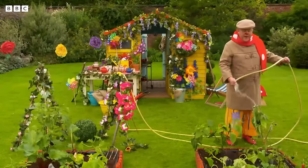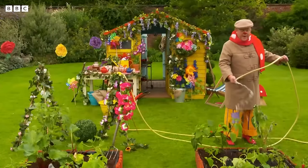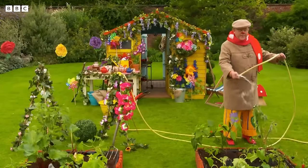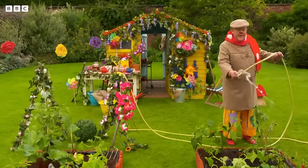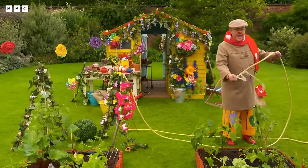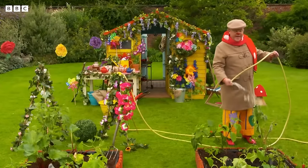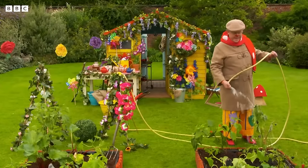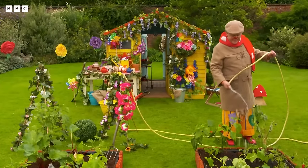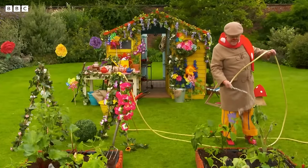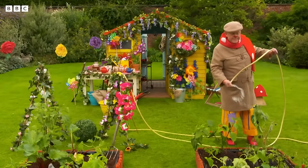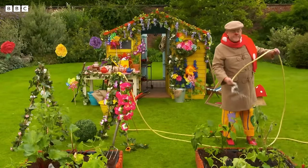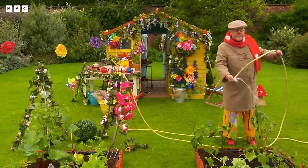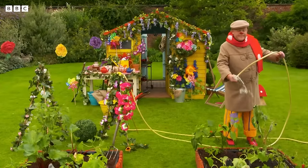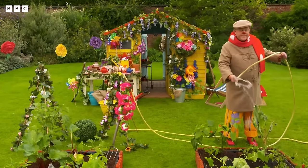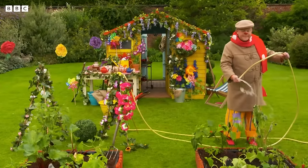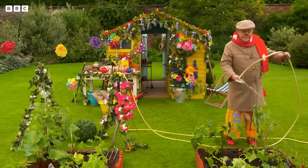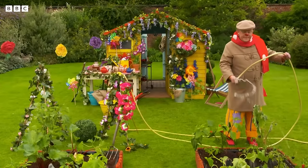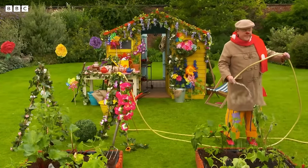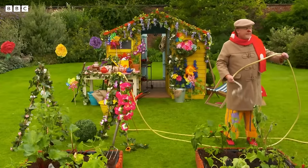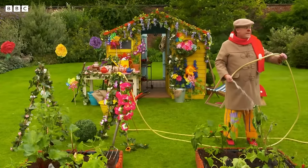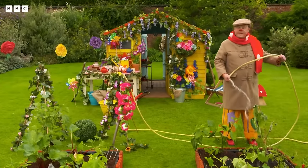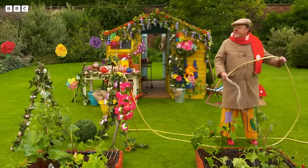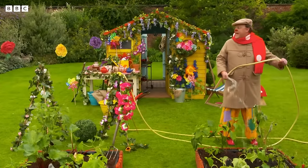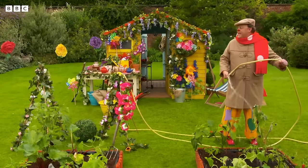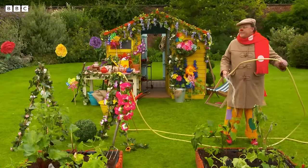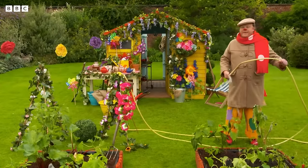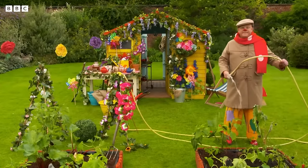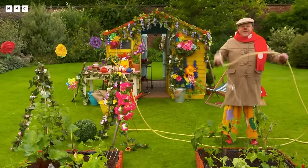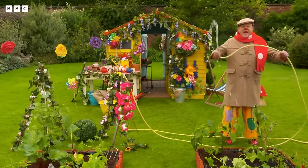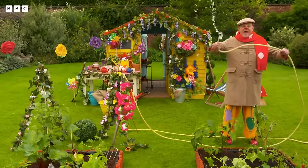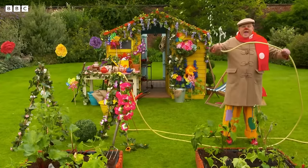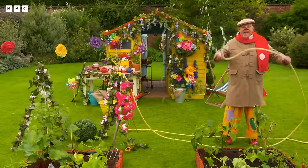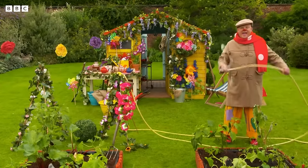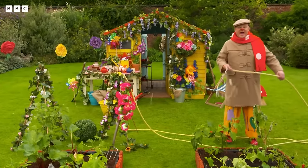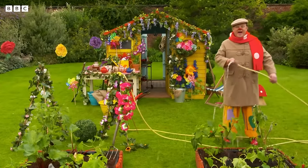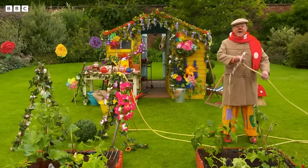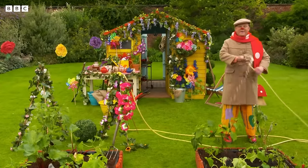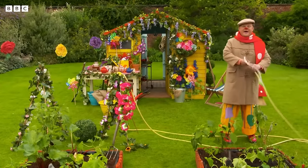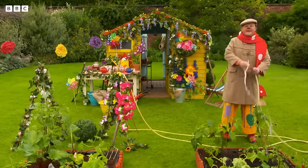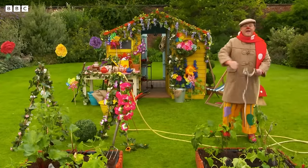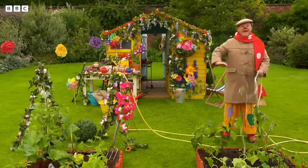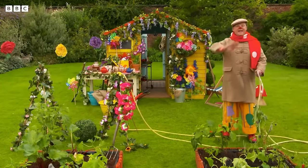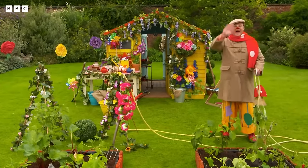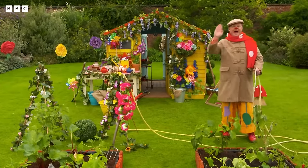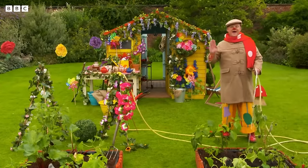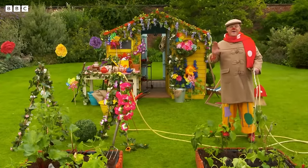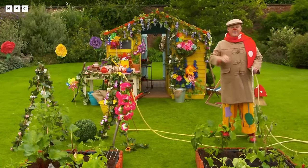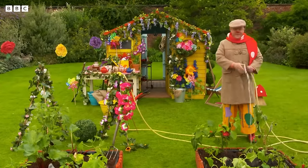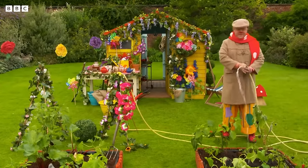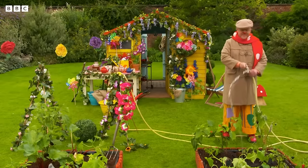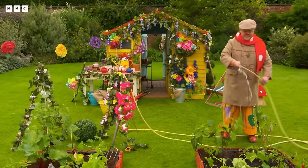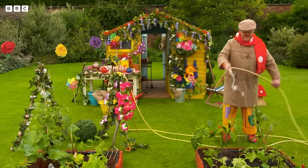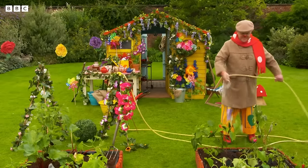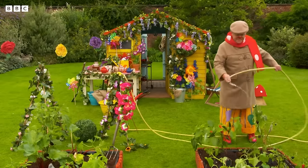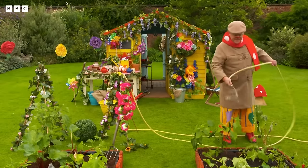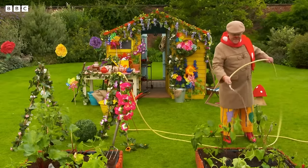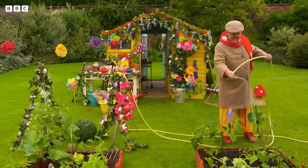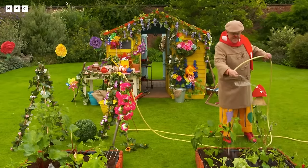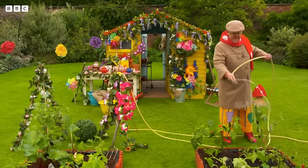Oh, yes. Ooh. Hello, Grandad Tumble. Hey. Oh, hello. What are you doing,